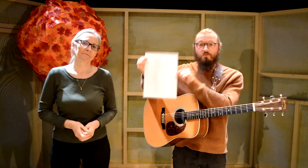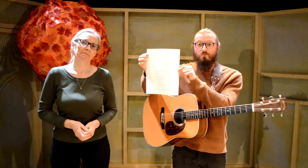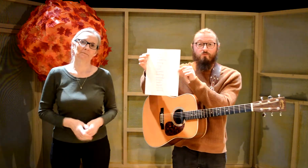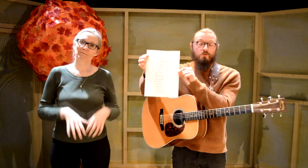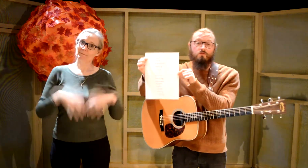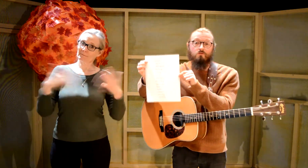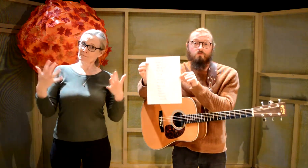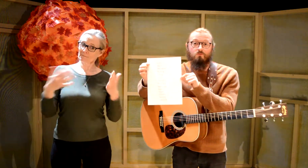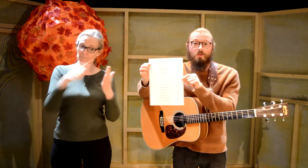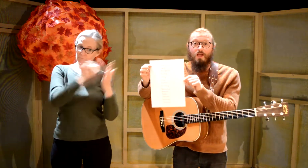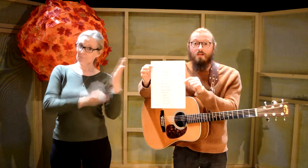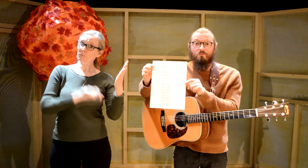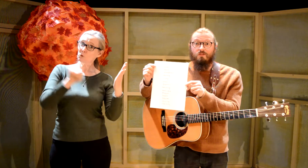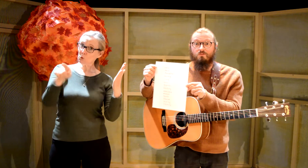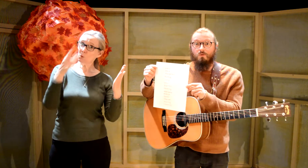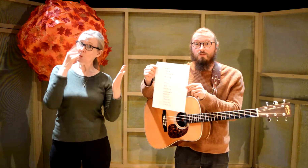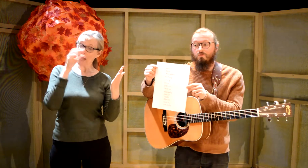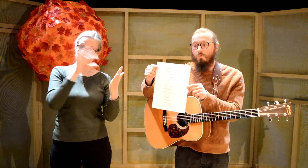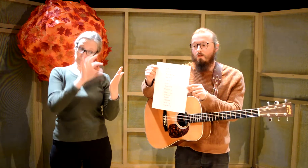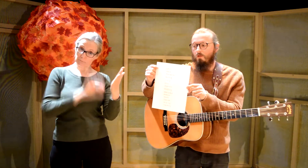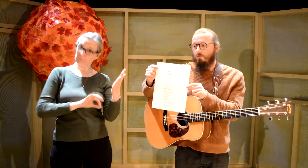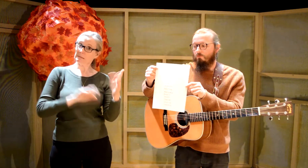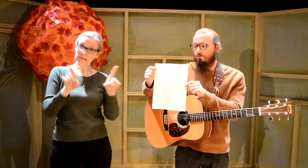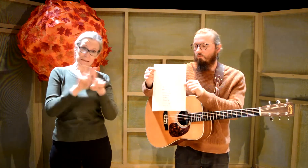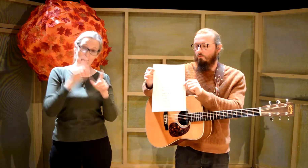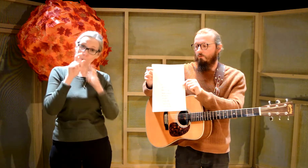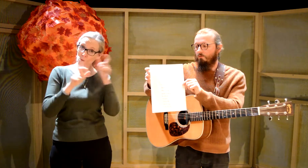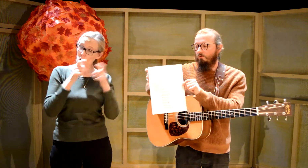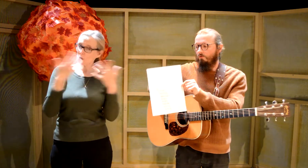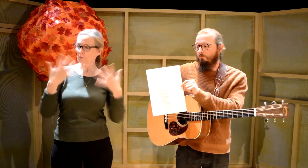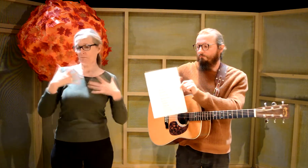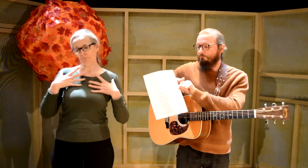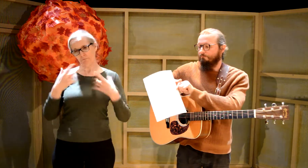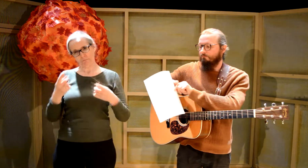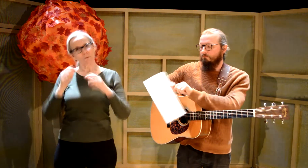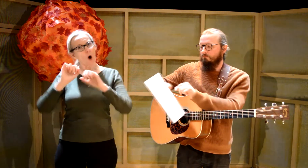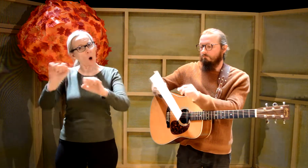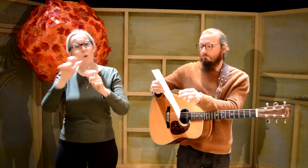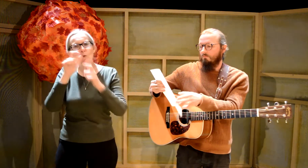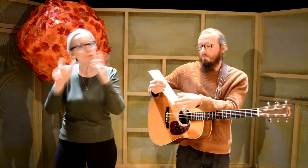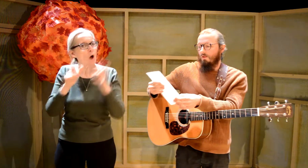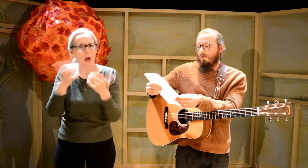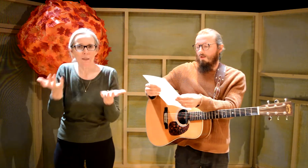So feel free to use any of these words as well. It's totally up to you.